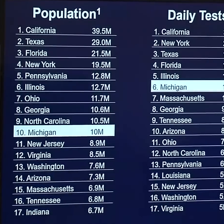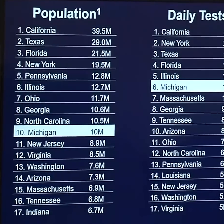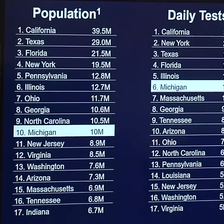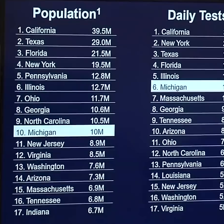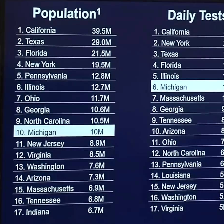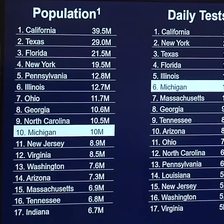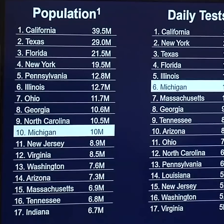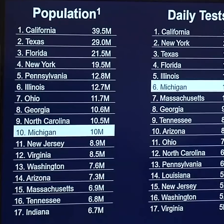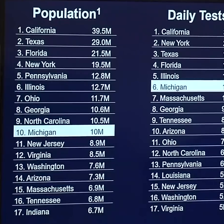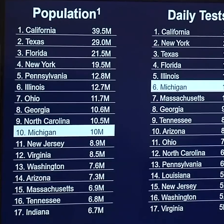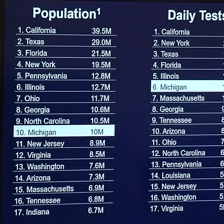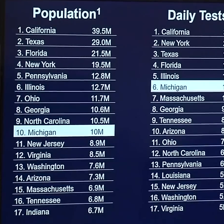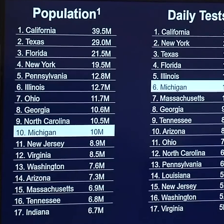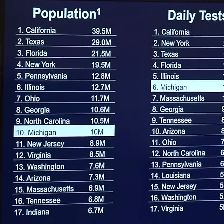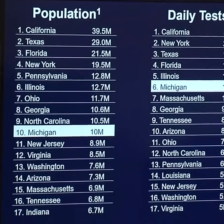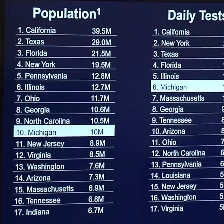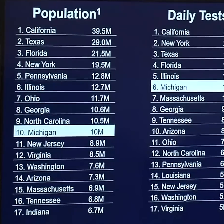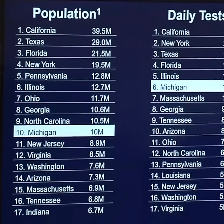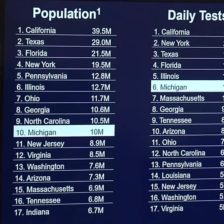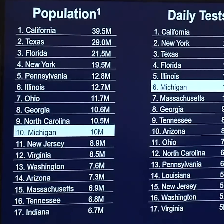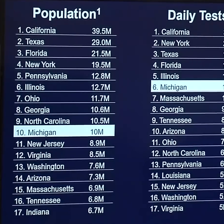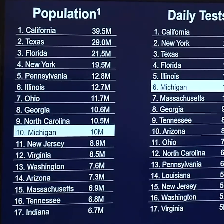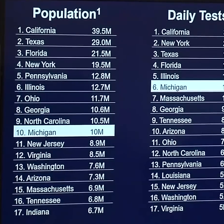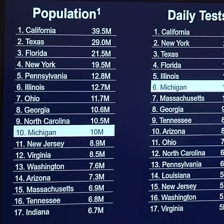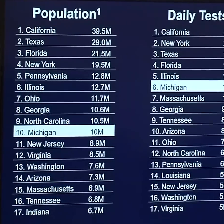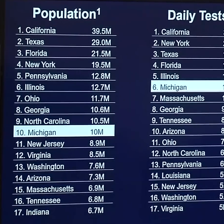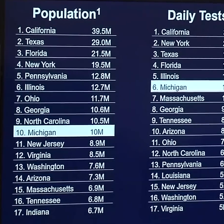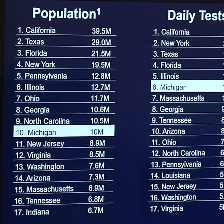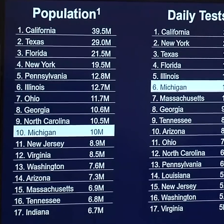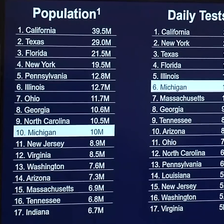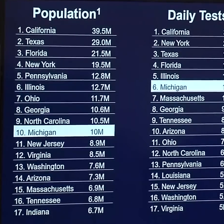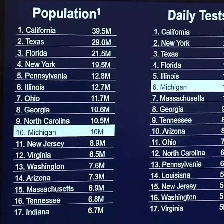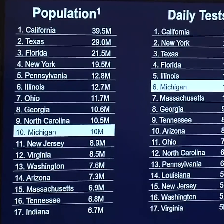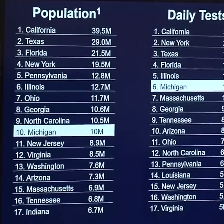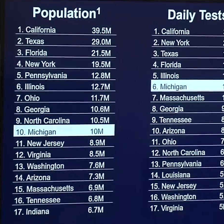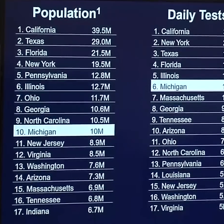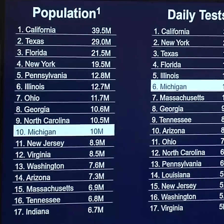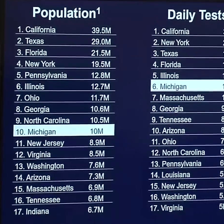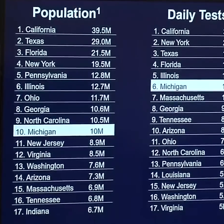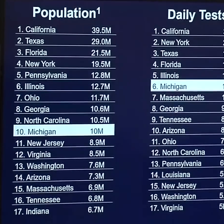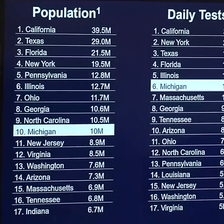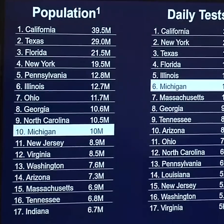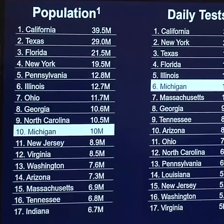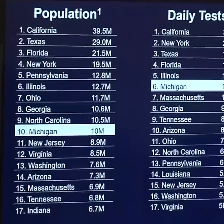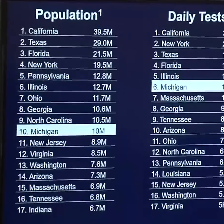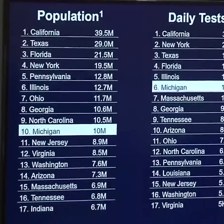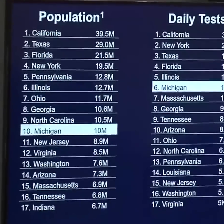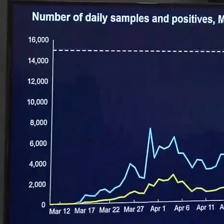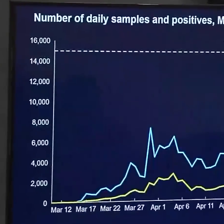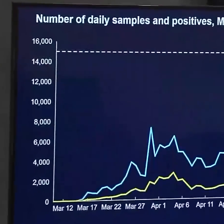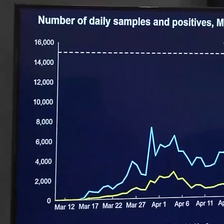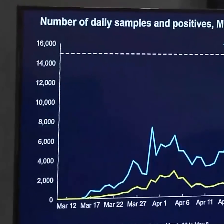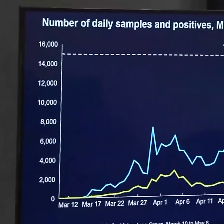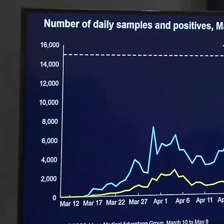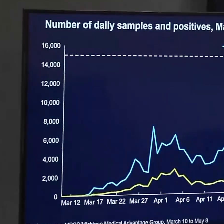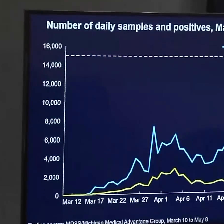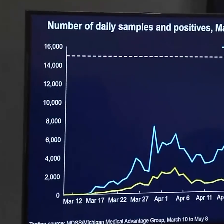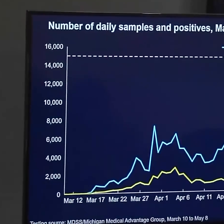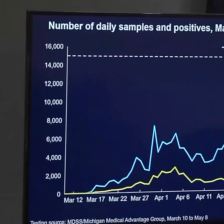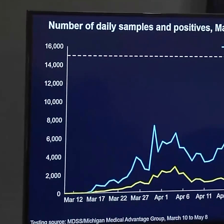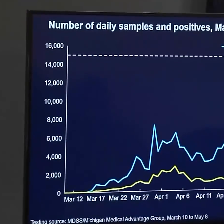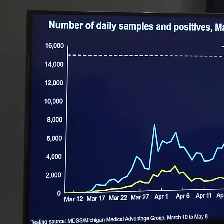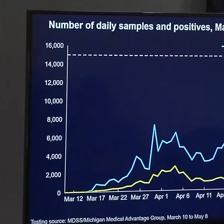will achieve that goal and objective. As Dr. J indicated as well, the number of daily samples and positives